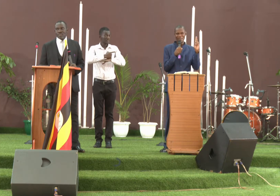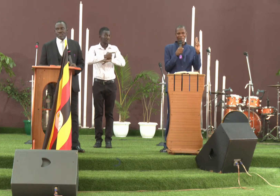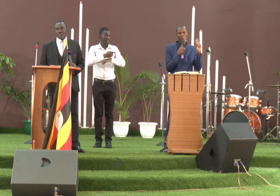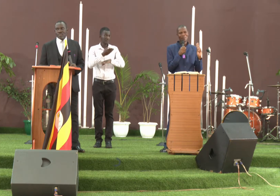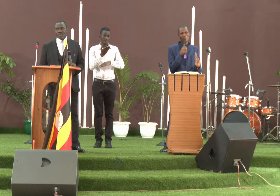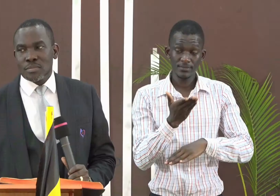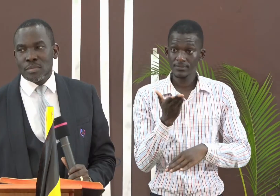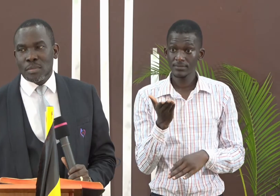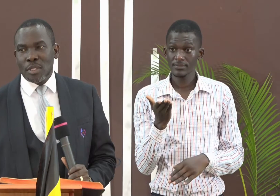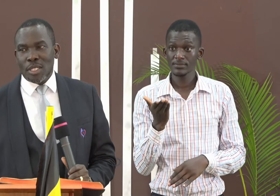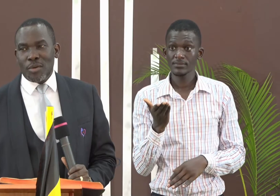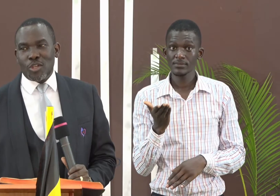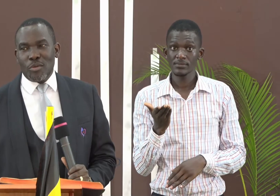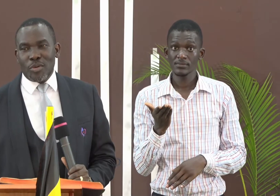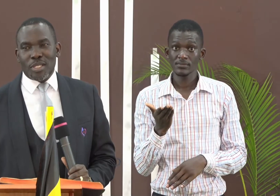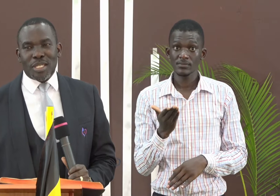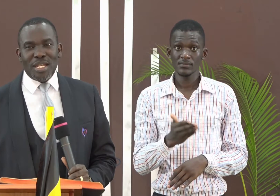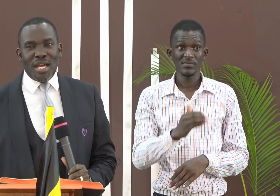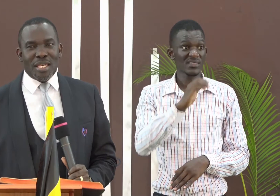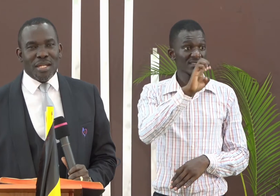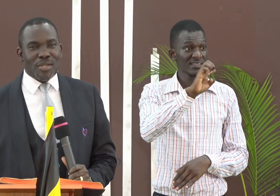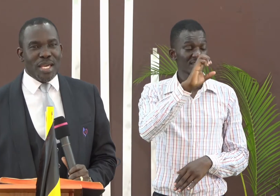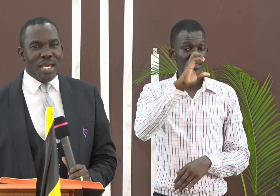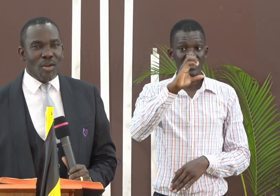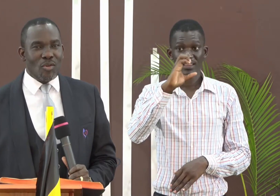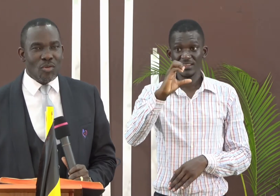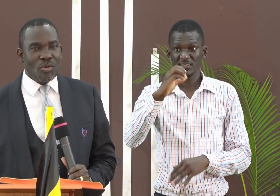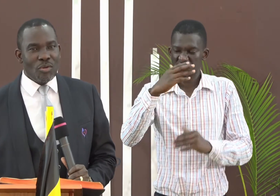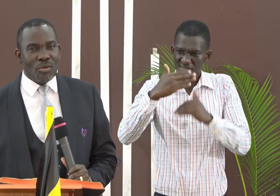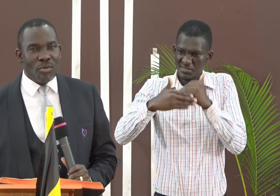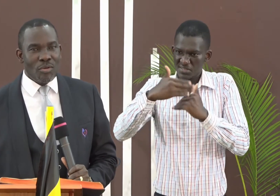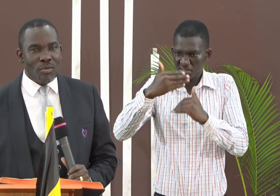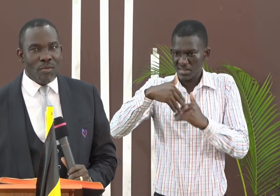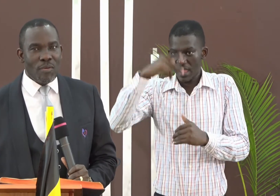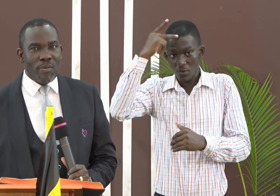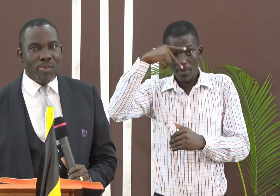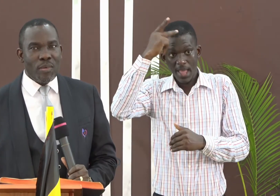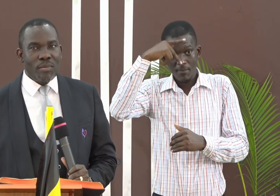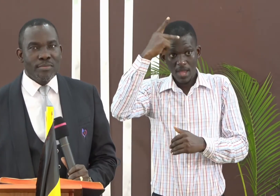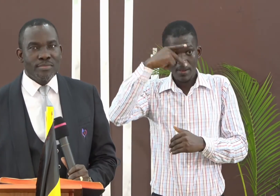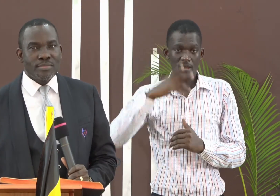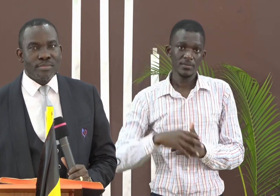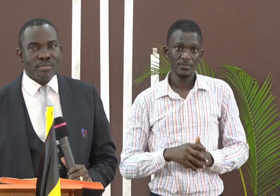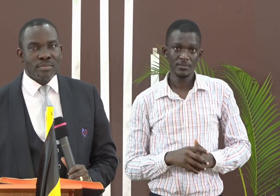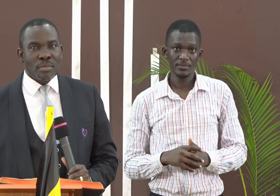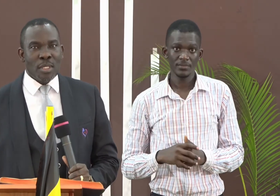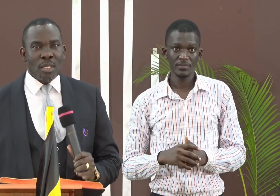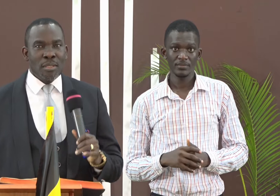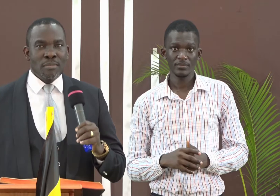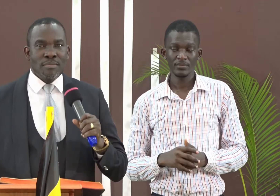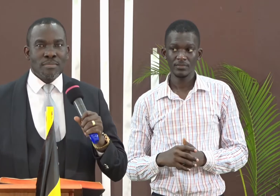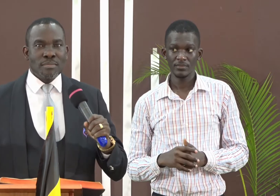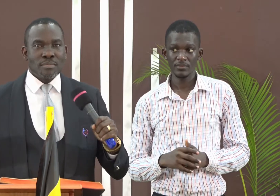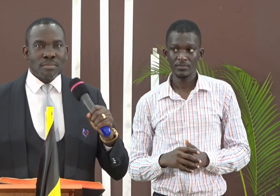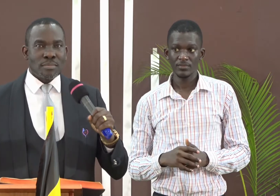there? Kitabo ky'Omubuulizi kirinaanye kitabo kya ngero. The book of Ecclesiastes is just after Proverbs.